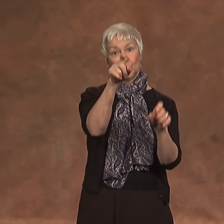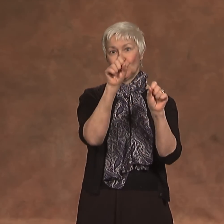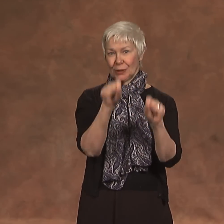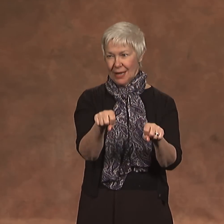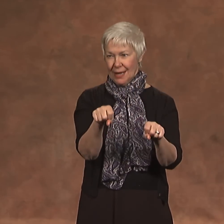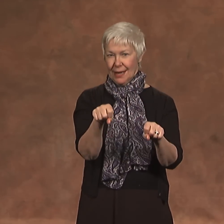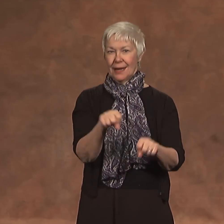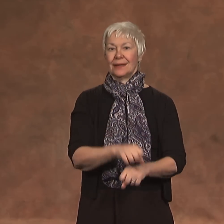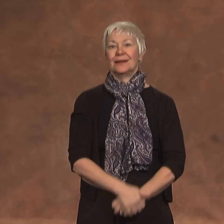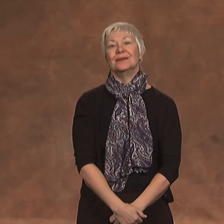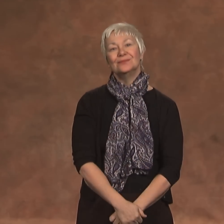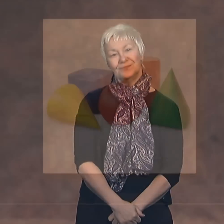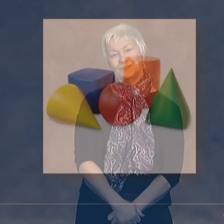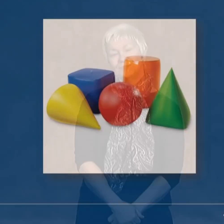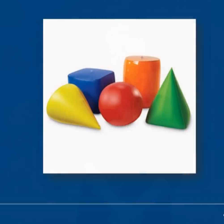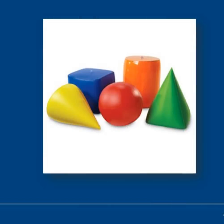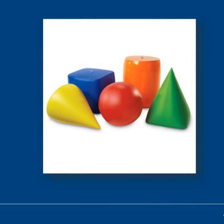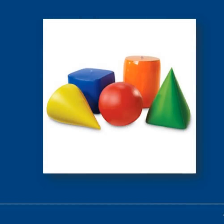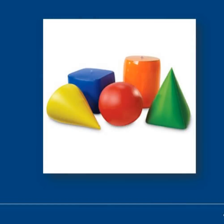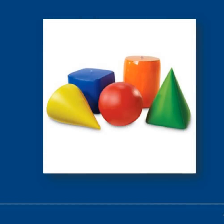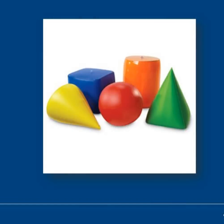as much as you can.